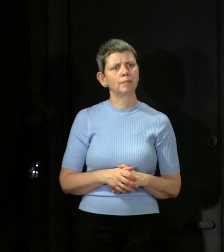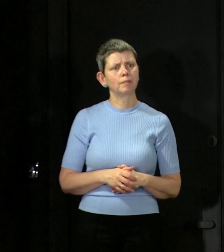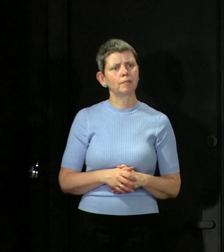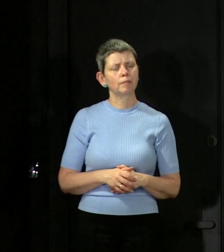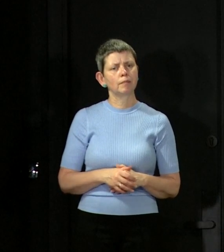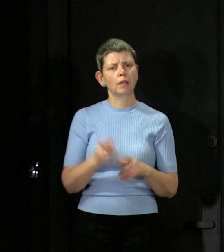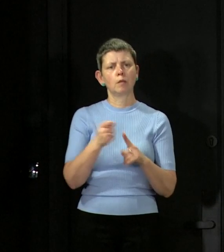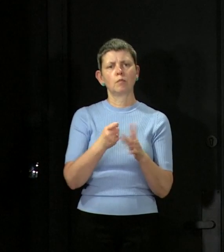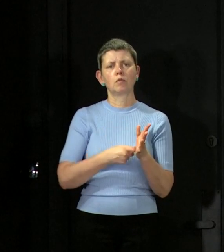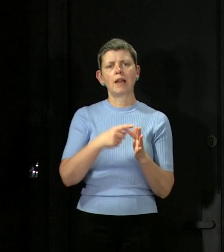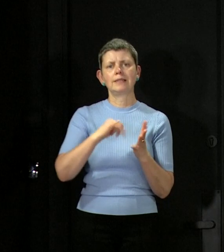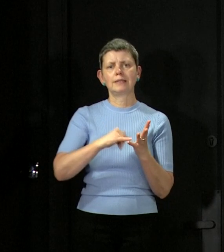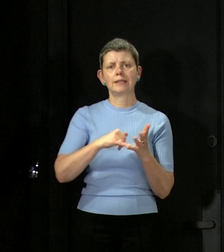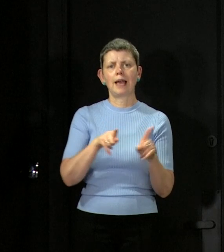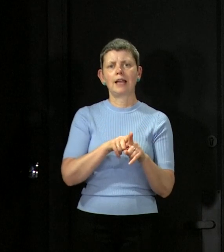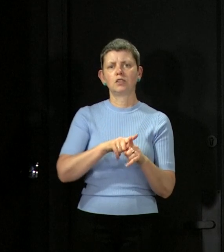Press and Journal.